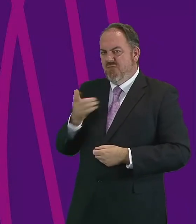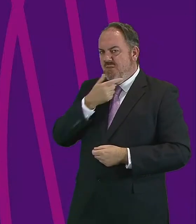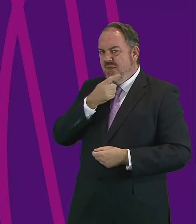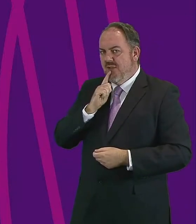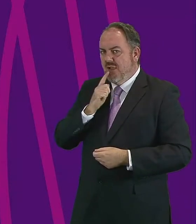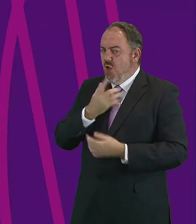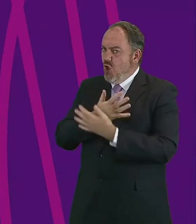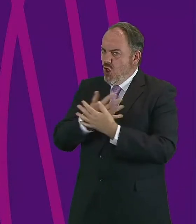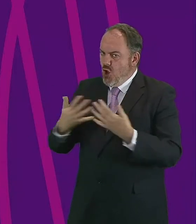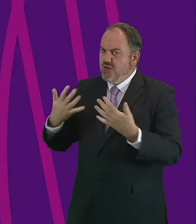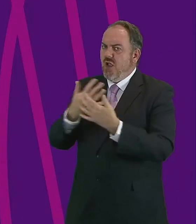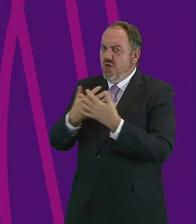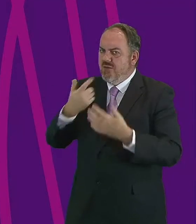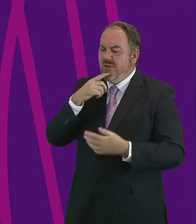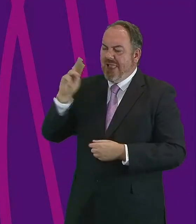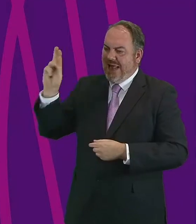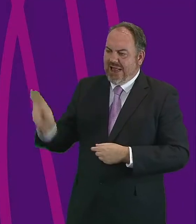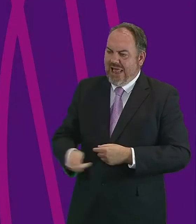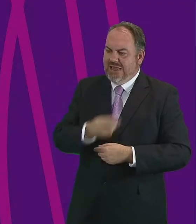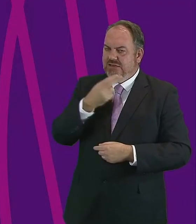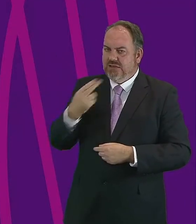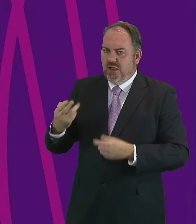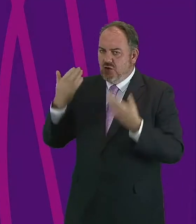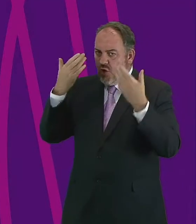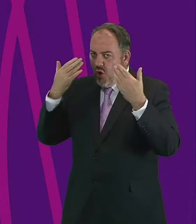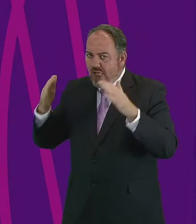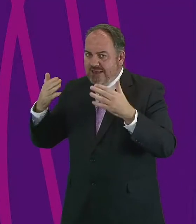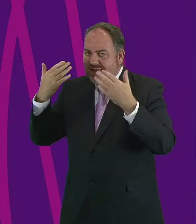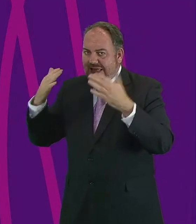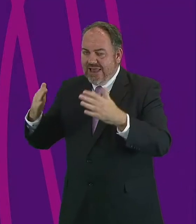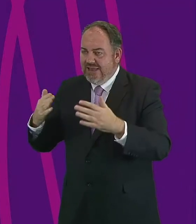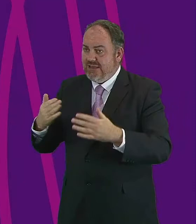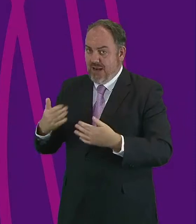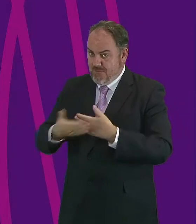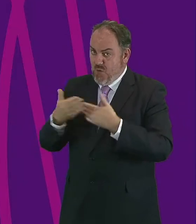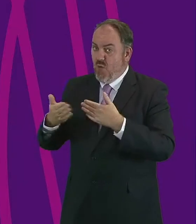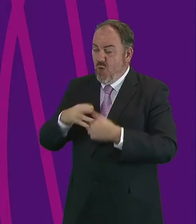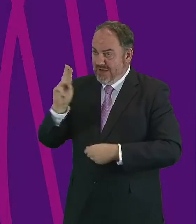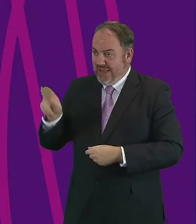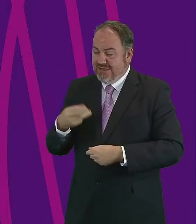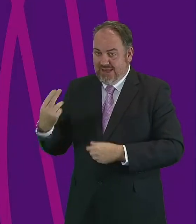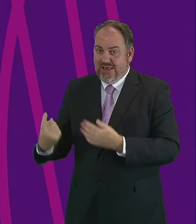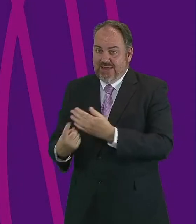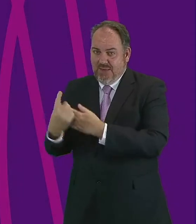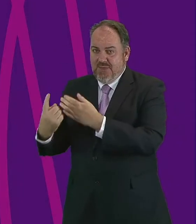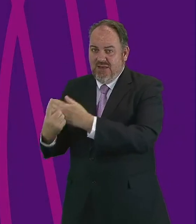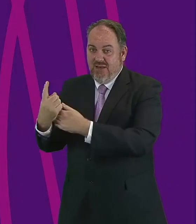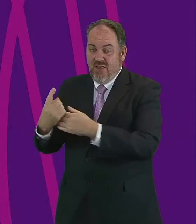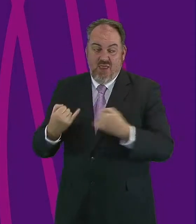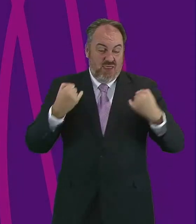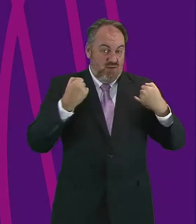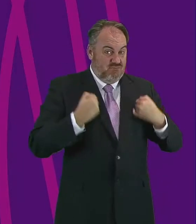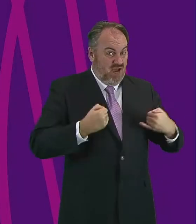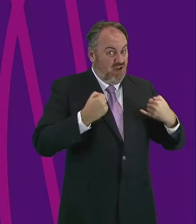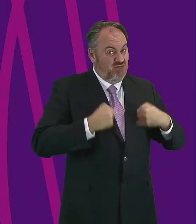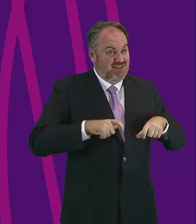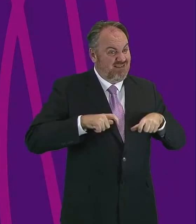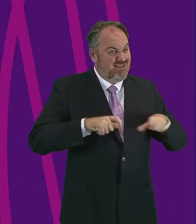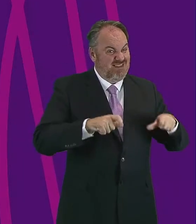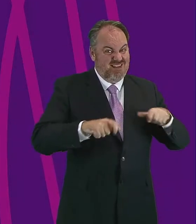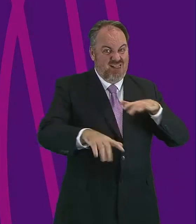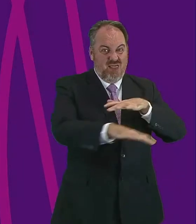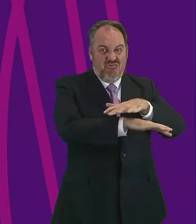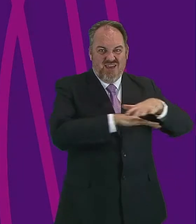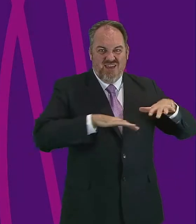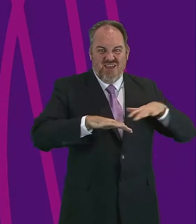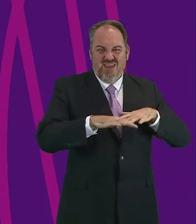holidays over the last months, and possibly many more tomorrow. As this virus is not going away anytime soon, how can